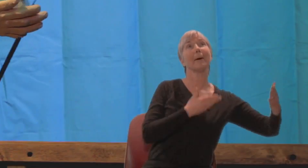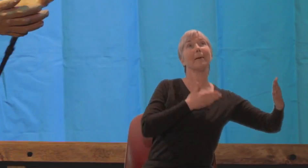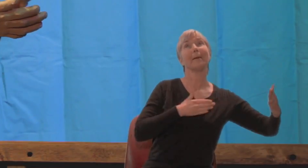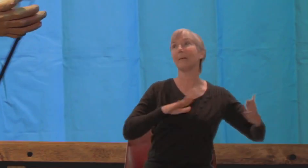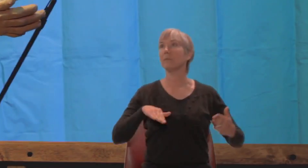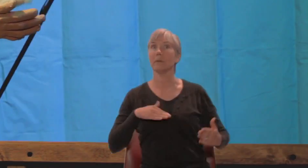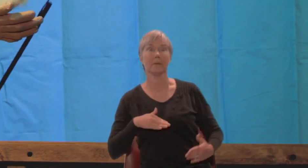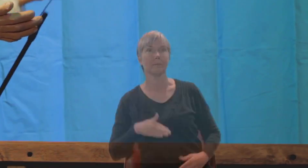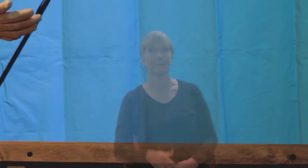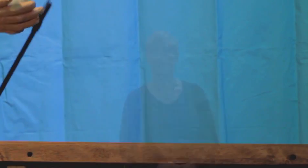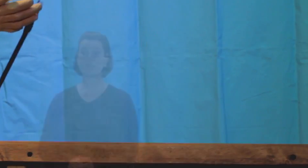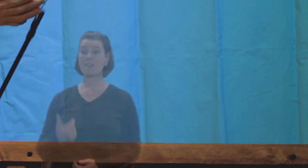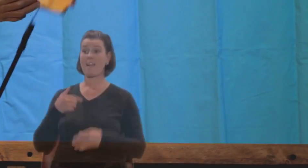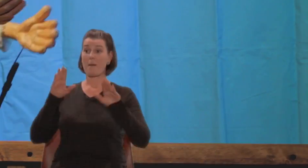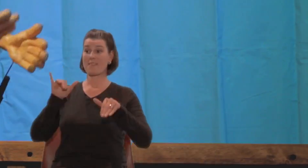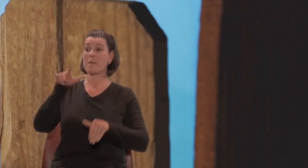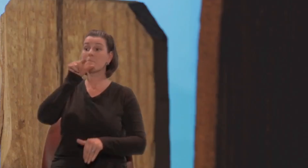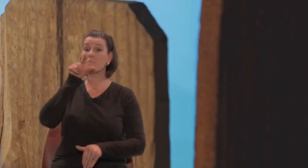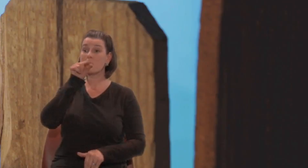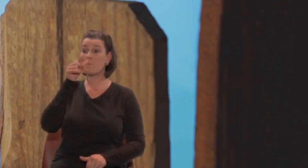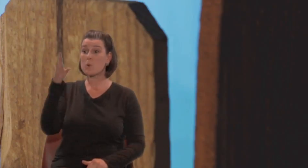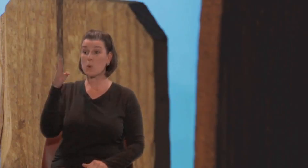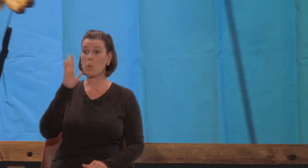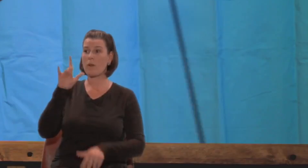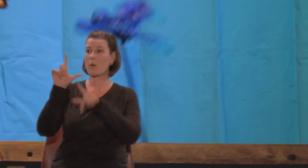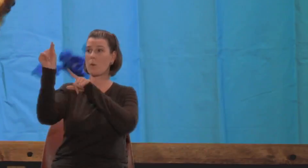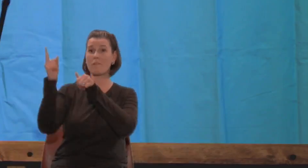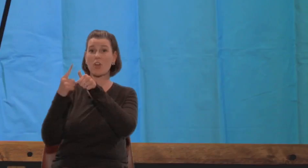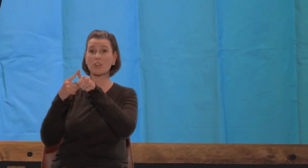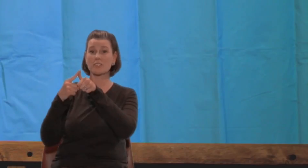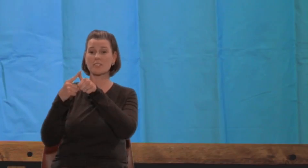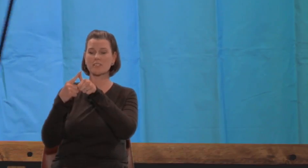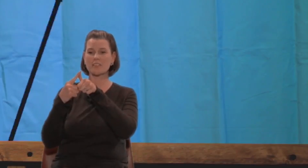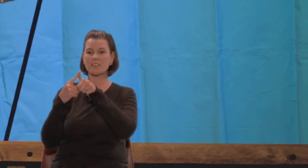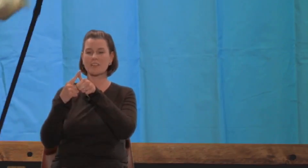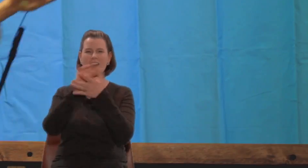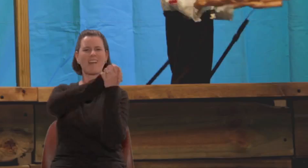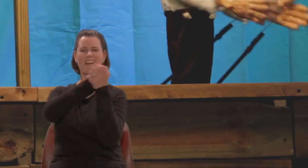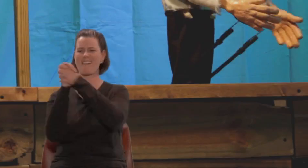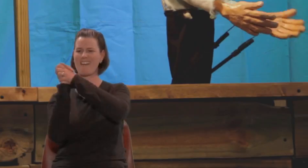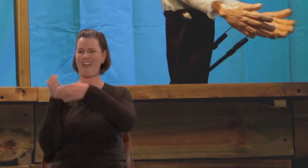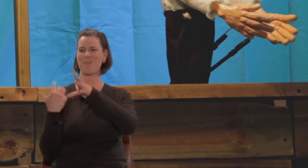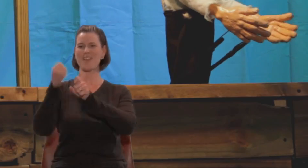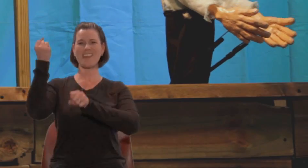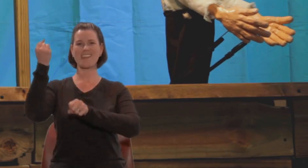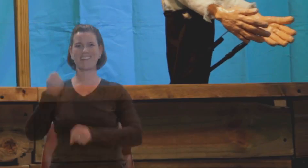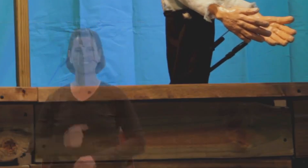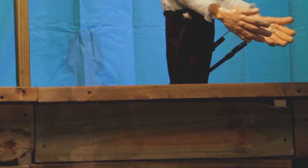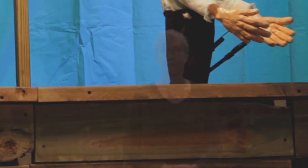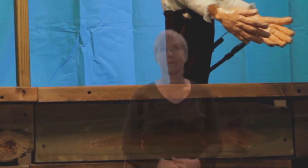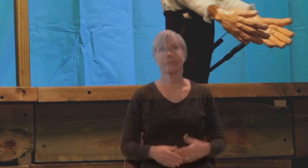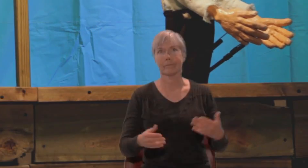I wager that bluebird will fly away first. Woohoo! I win! if he